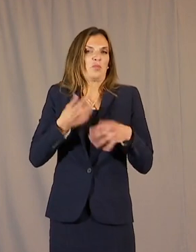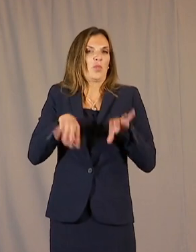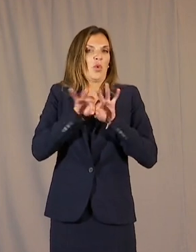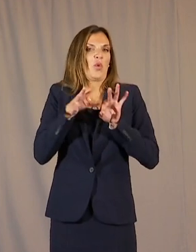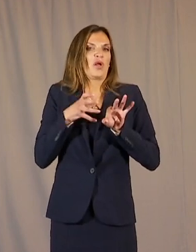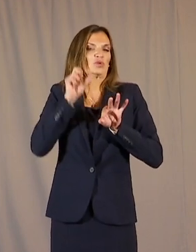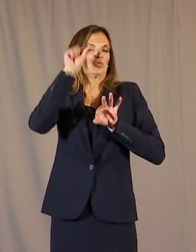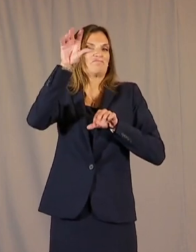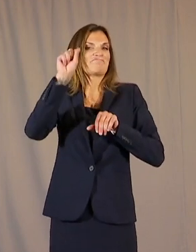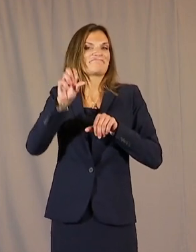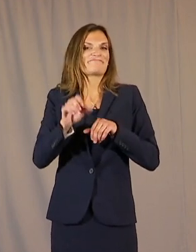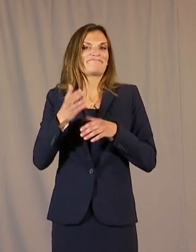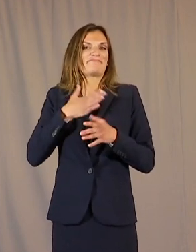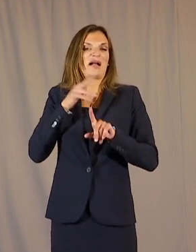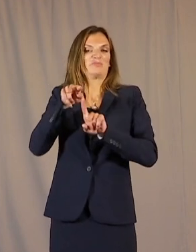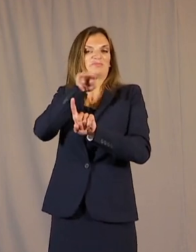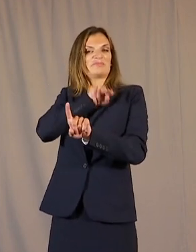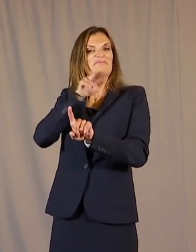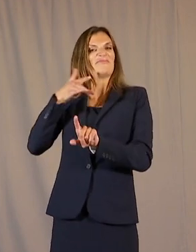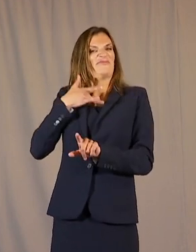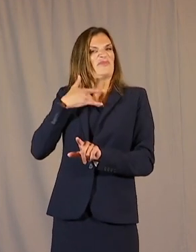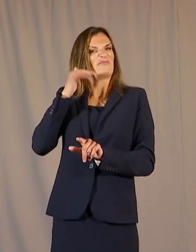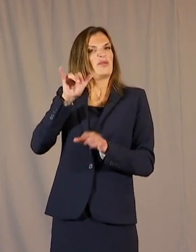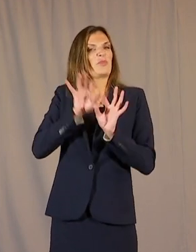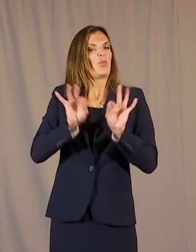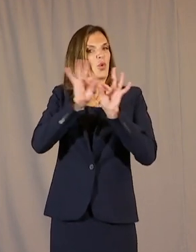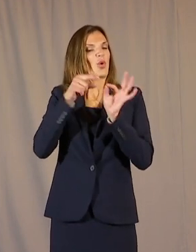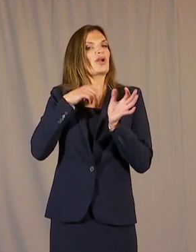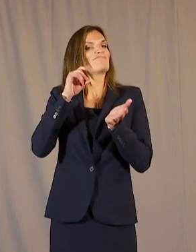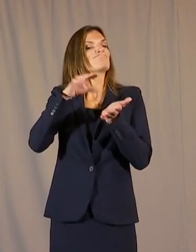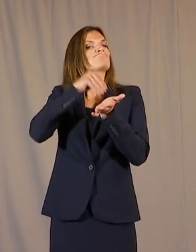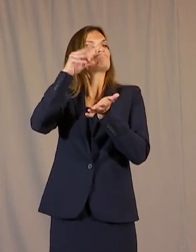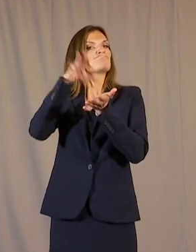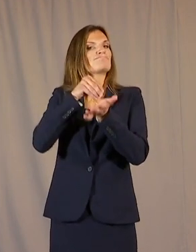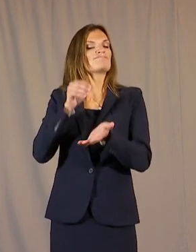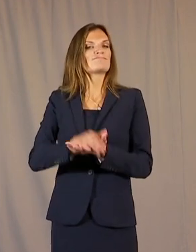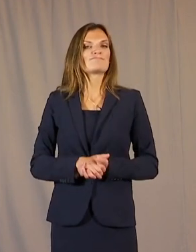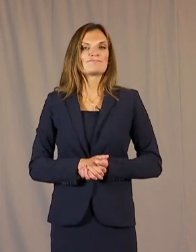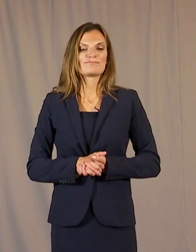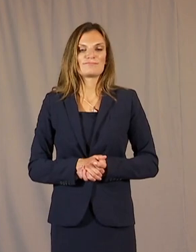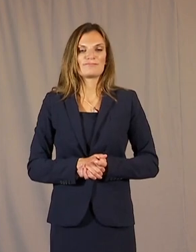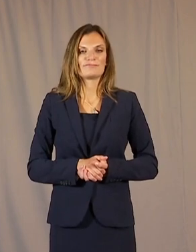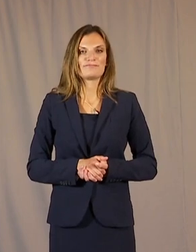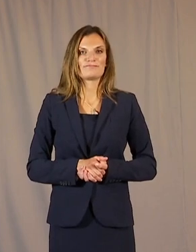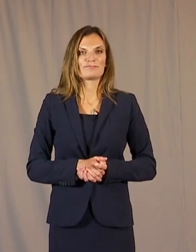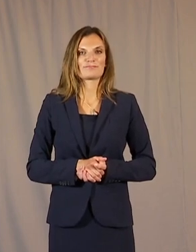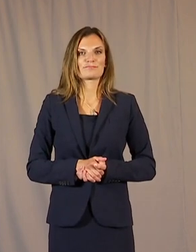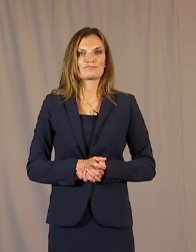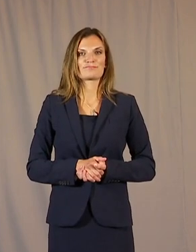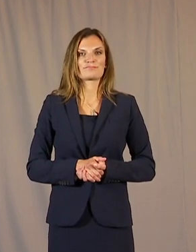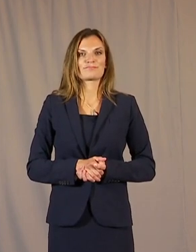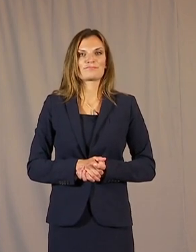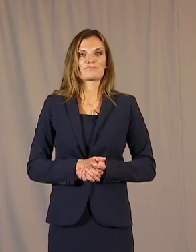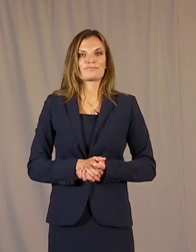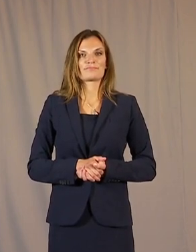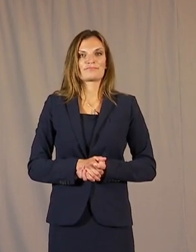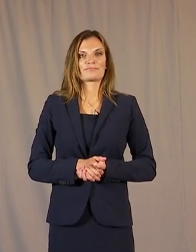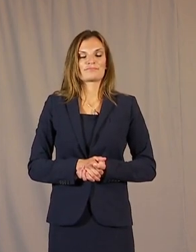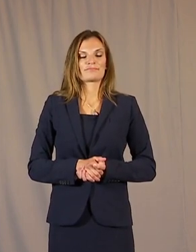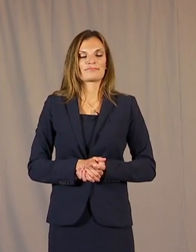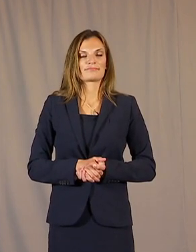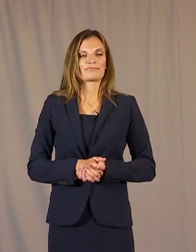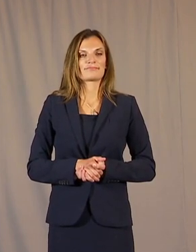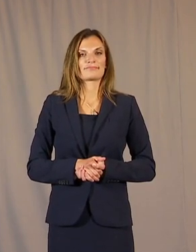important takeaways from my perspective and the work that some of the work that came out of the task force. I love that you